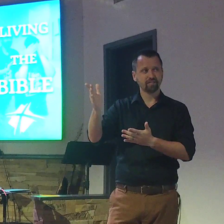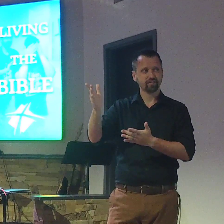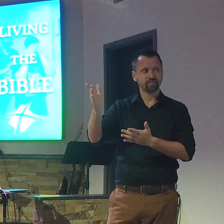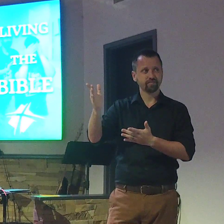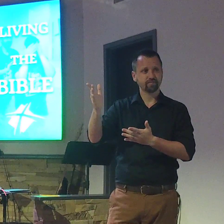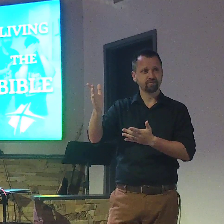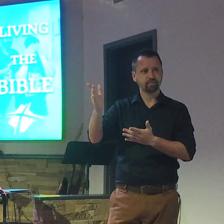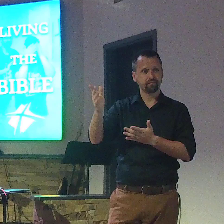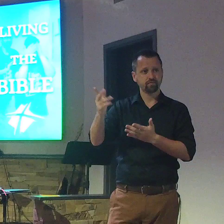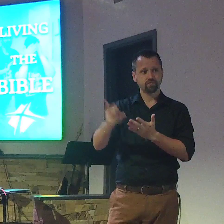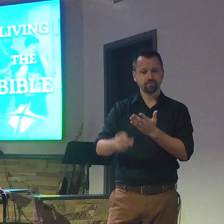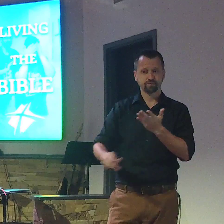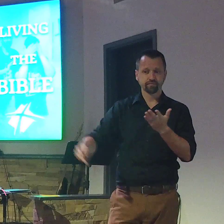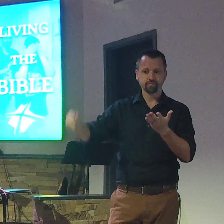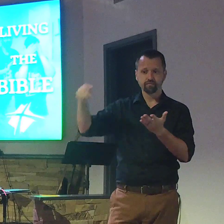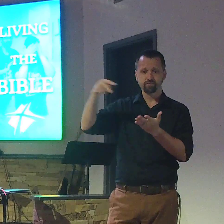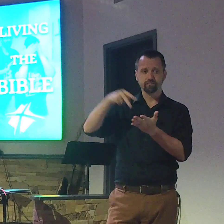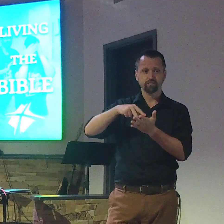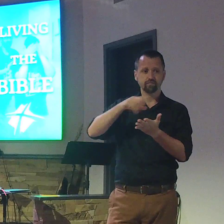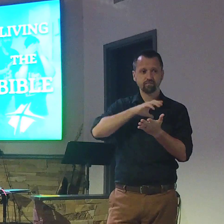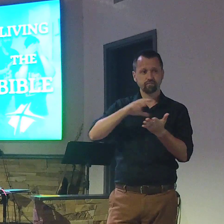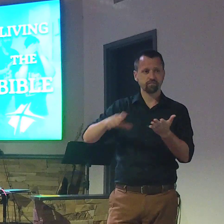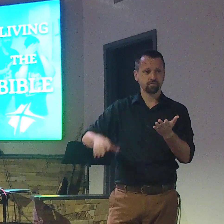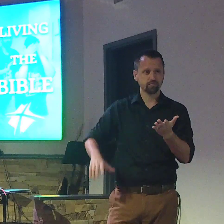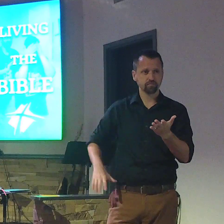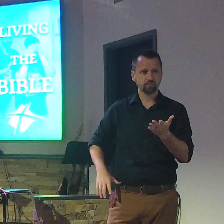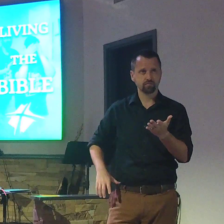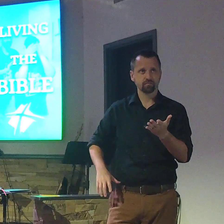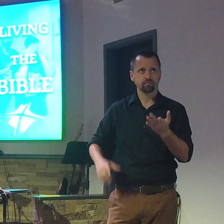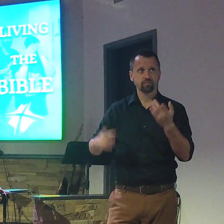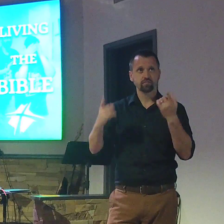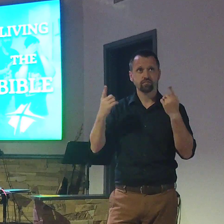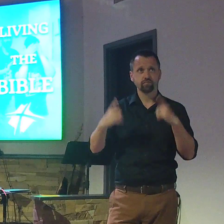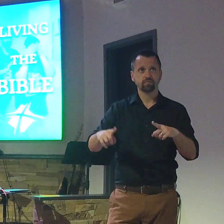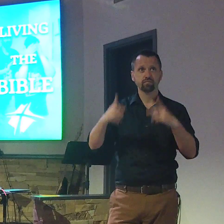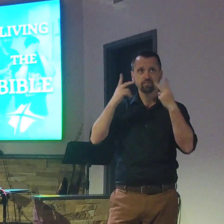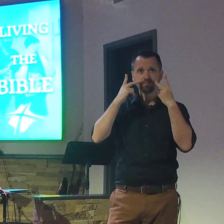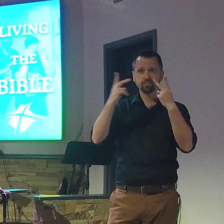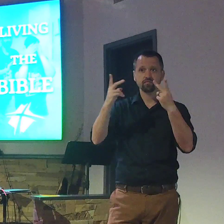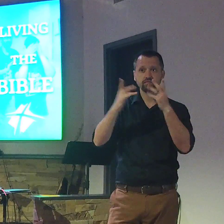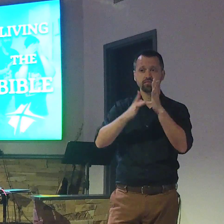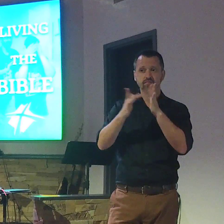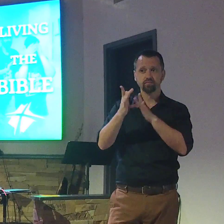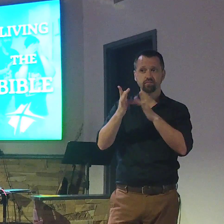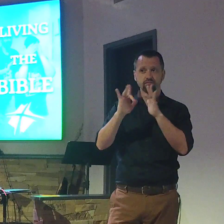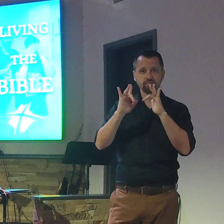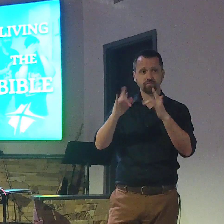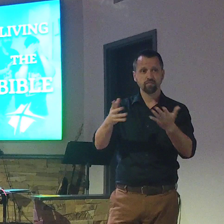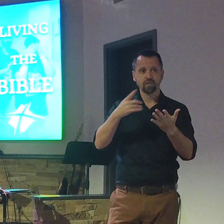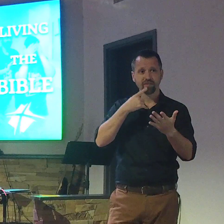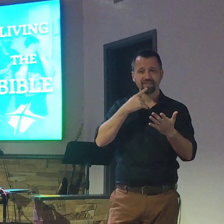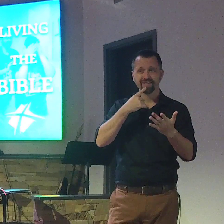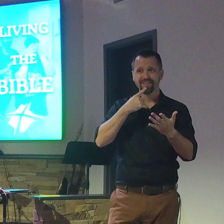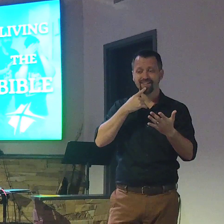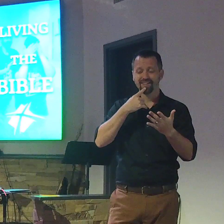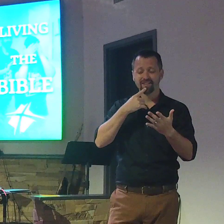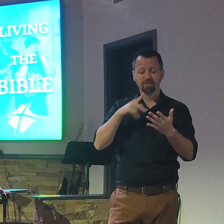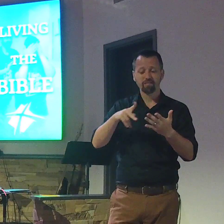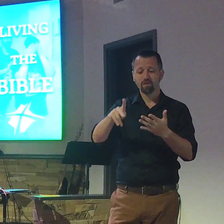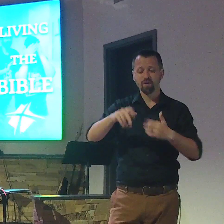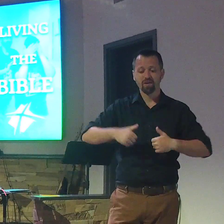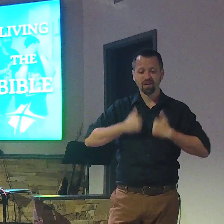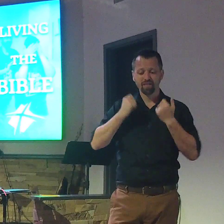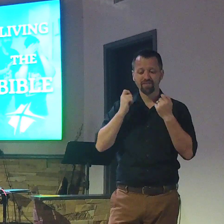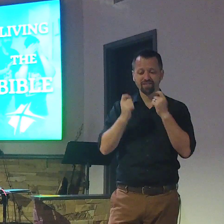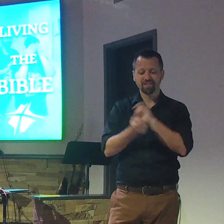with the resurrected, ascended Christ. And when he saw Jesus, the Bible says that his life was changed